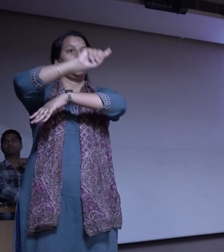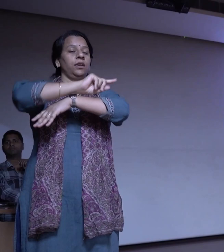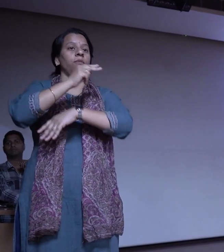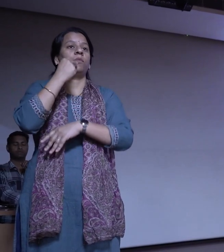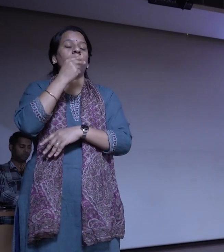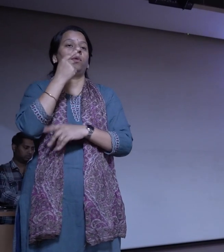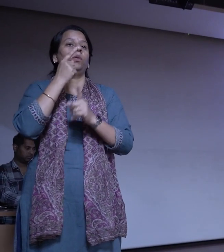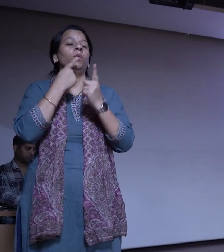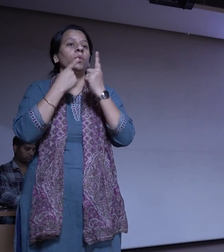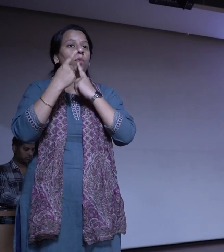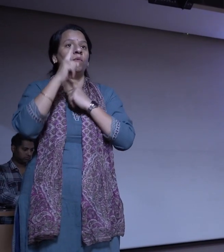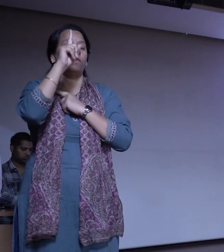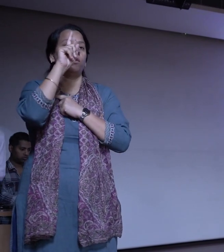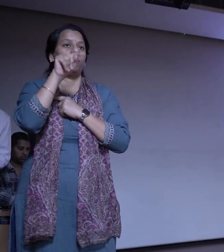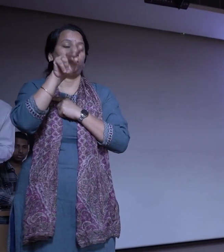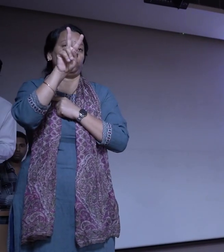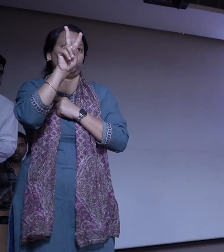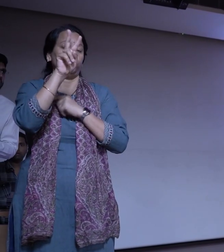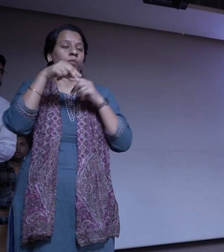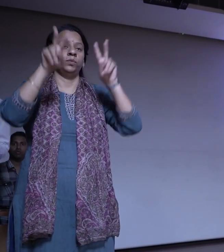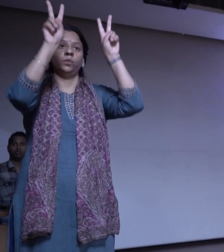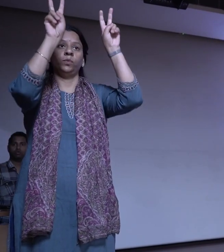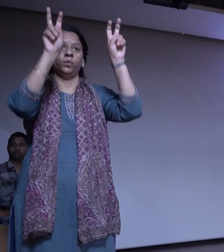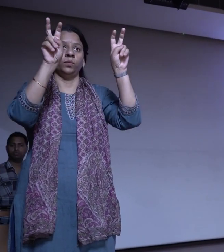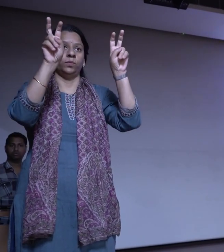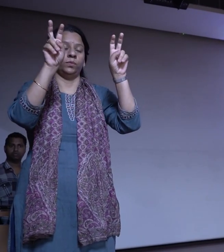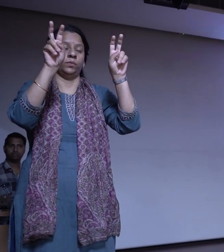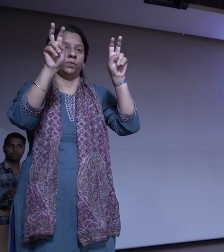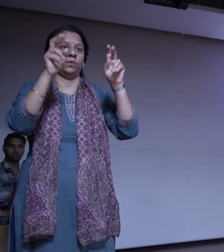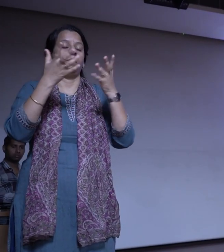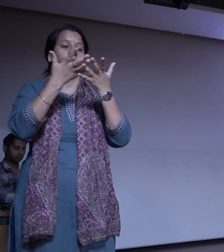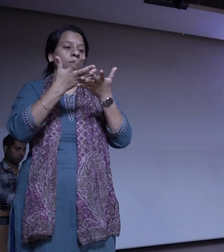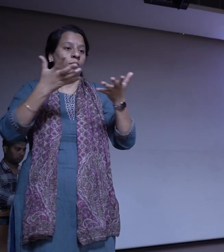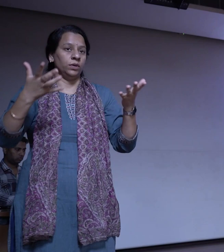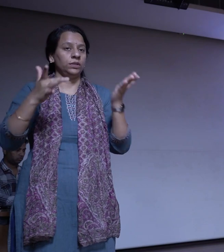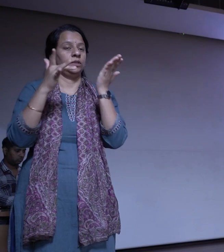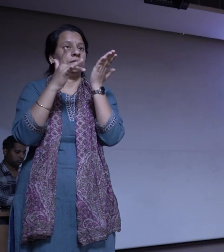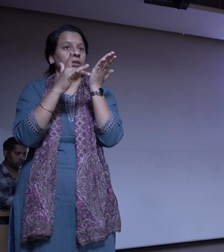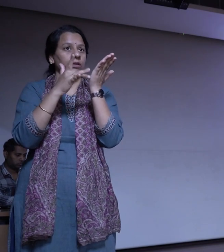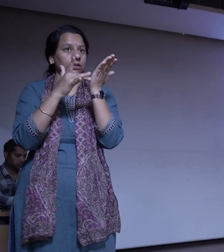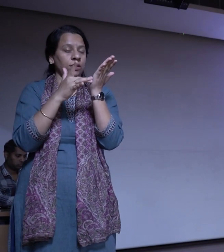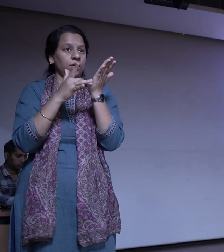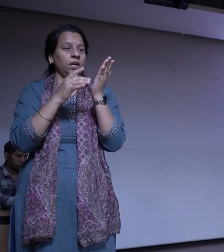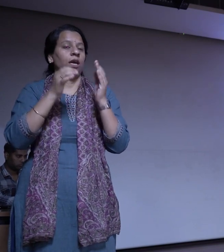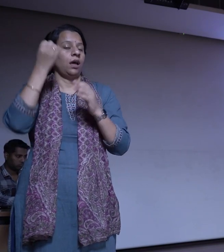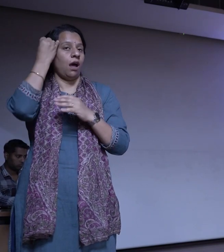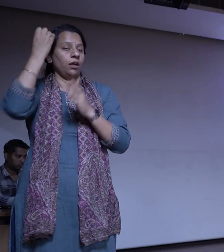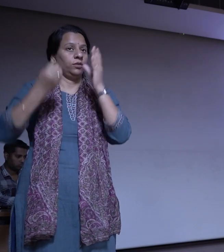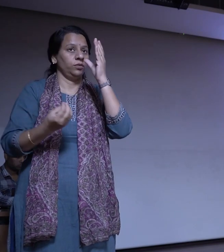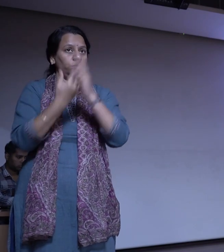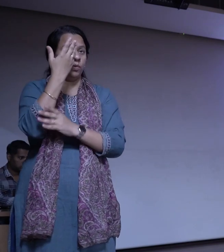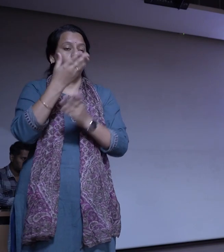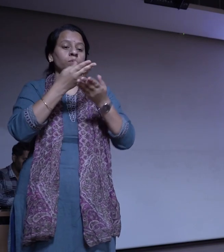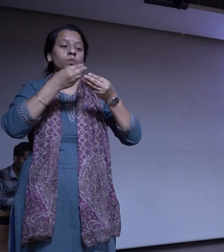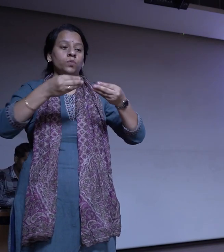talk 1.1 the theme for today's event is product technology Innovations and